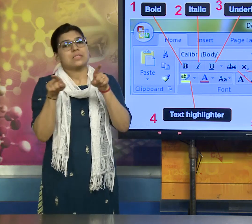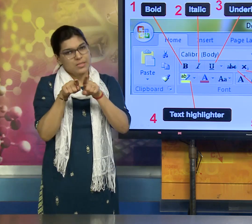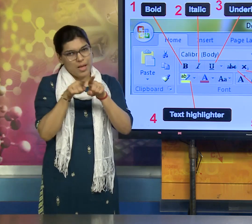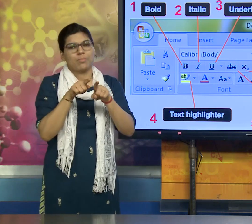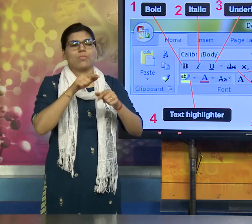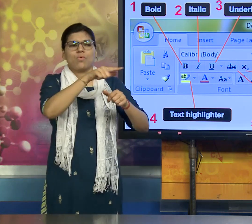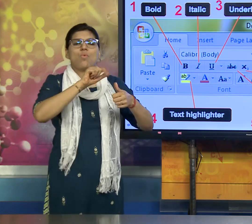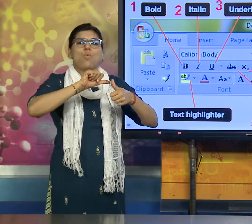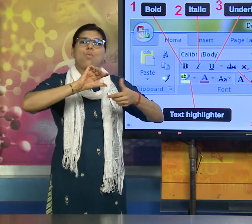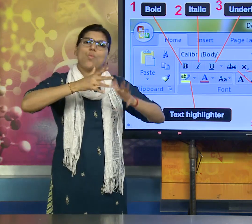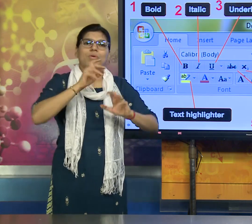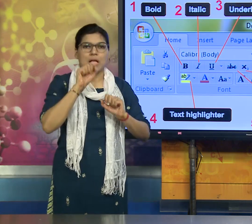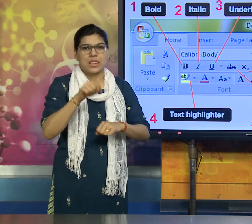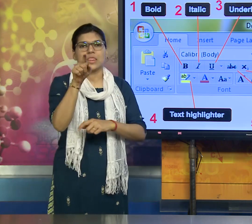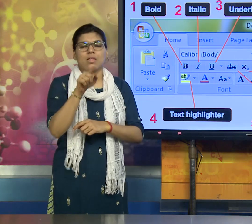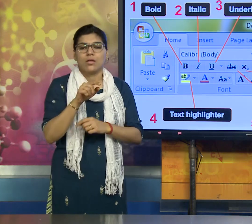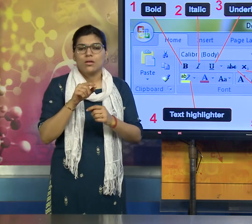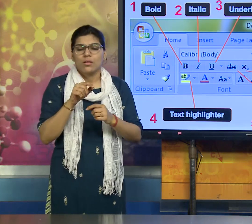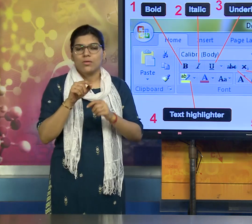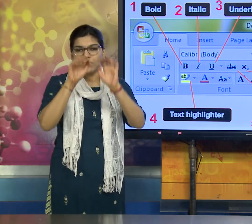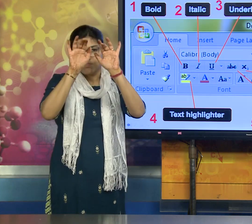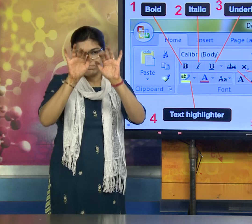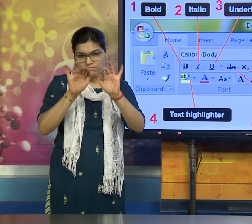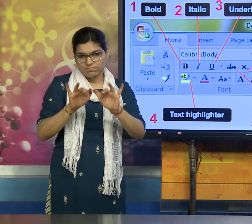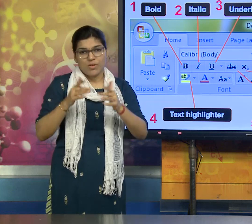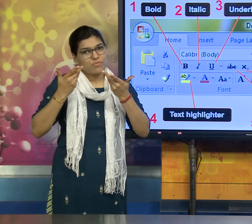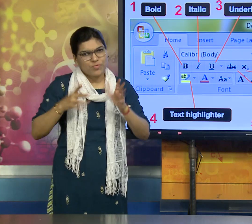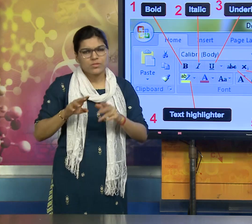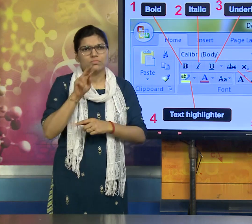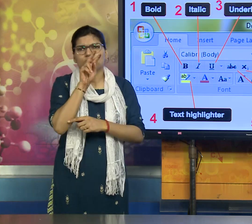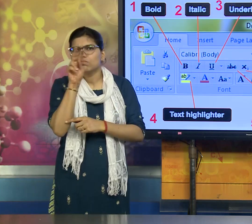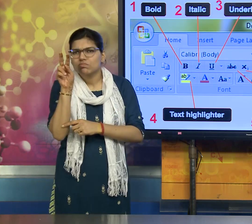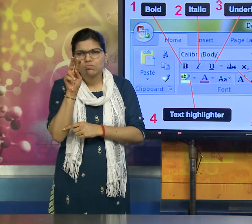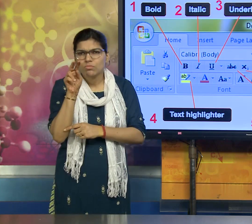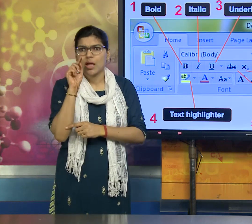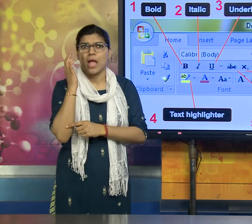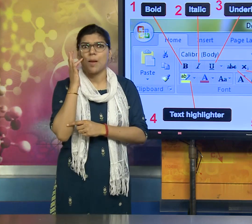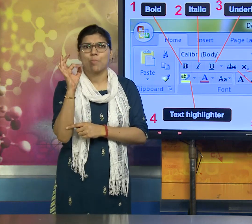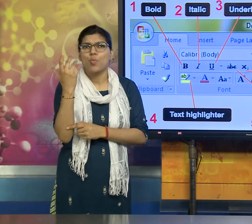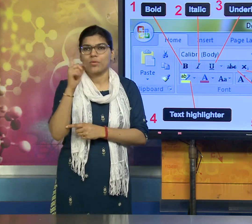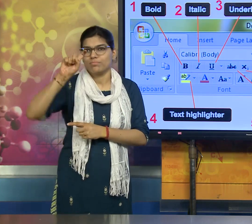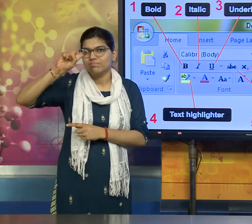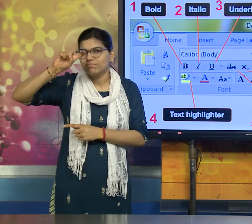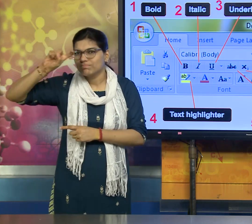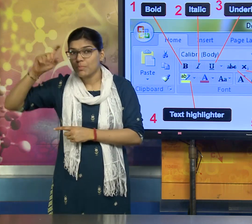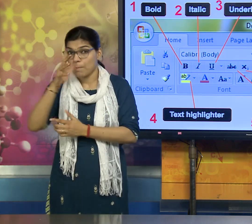very important. You can underline it by pressing